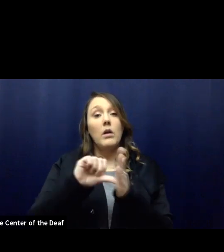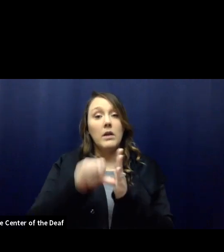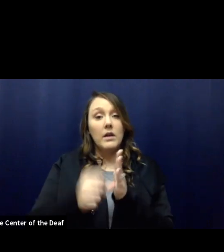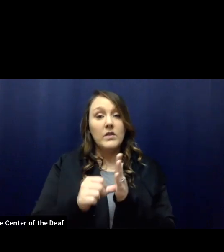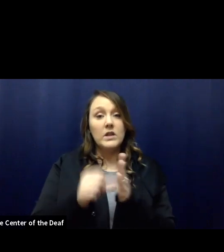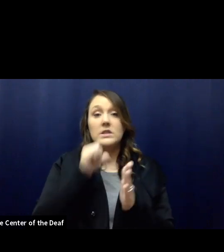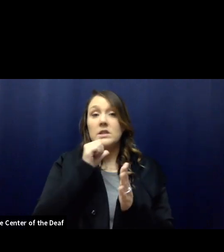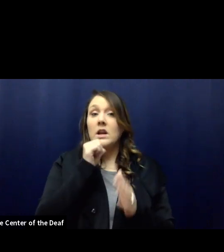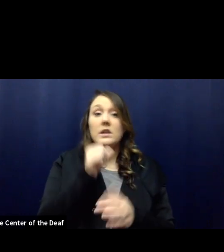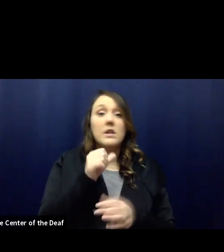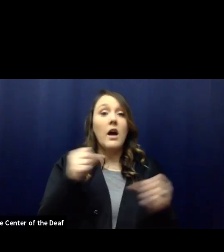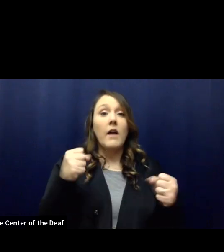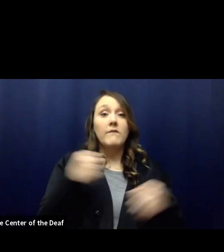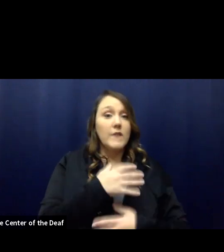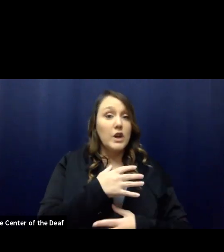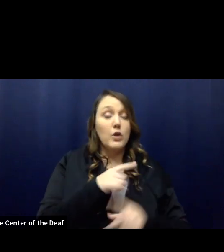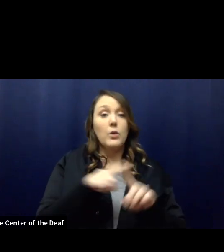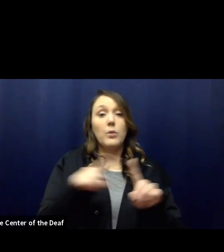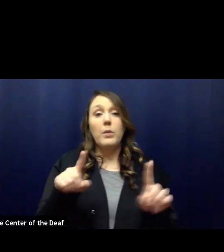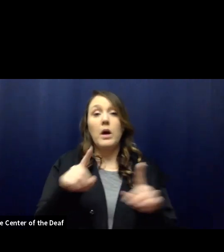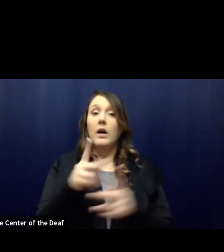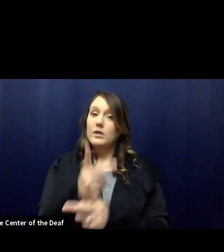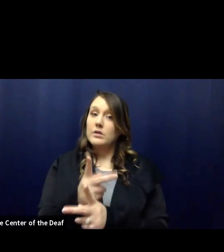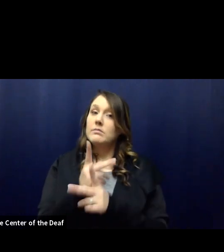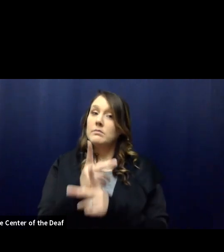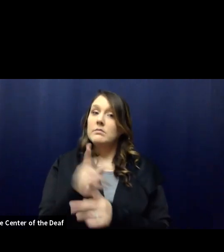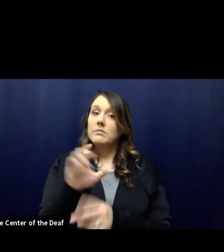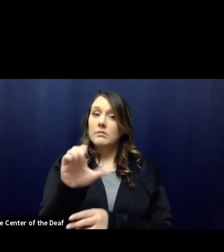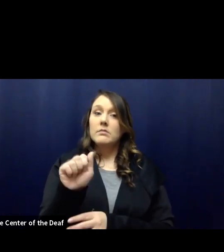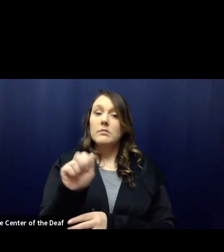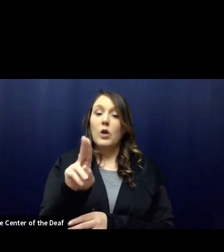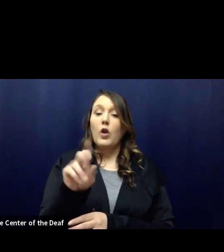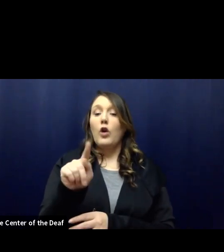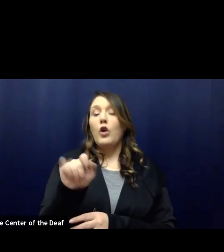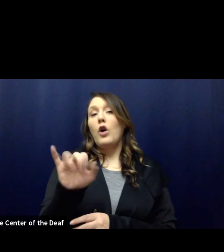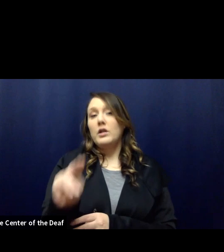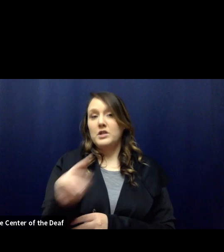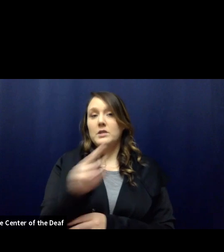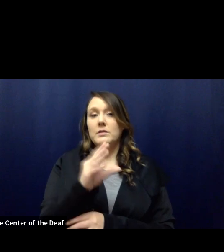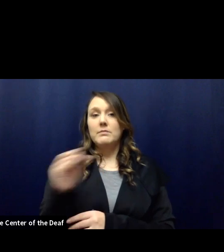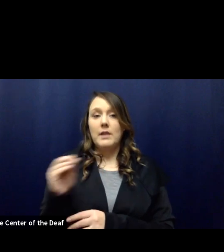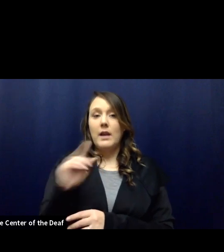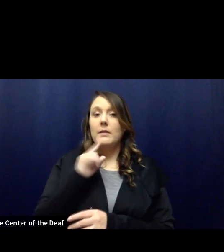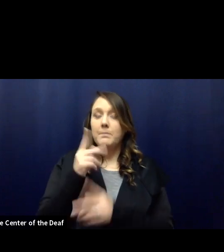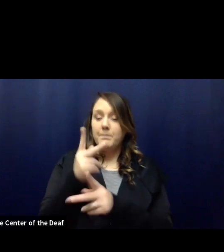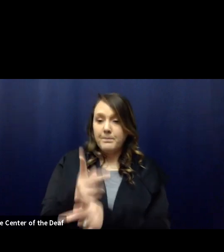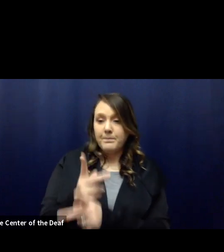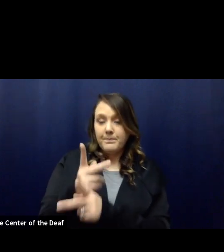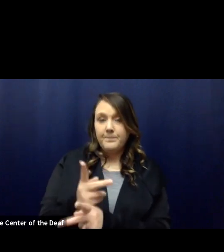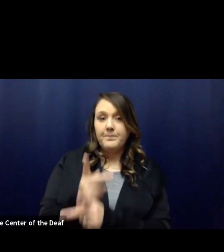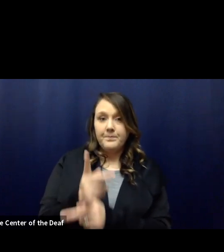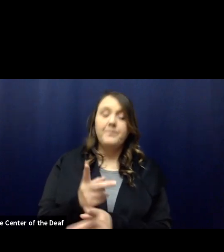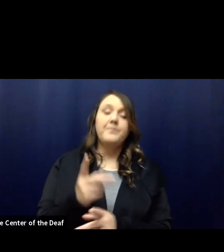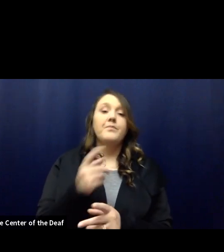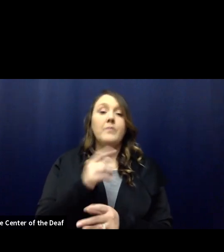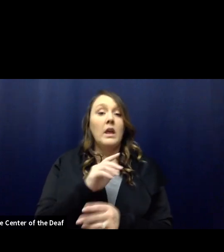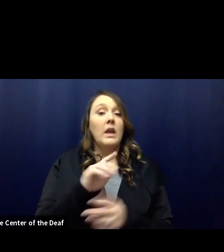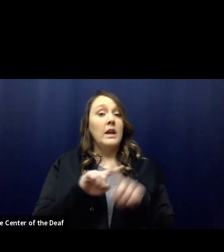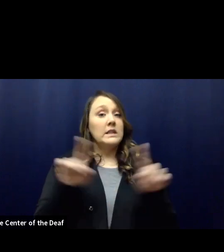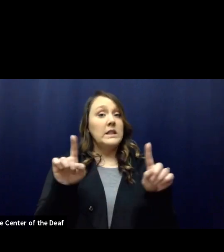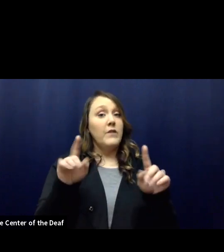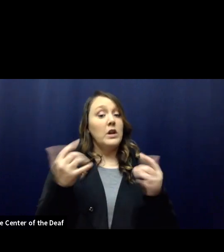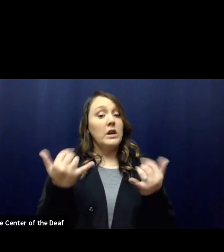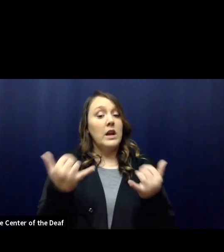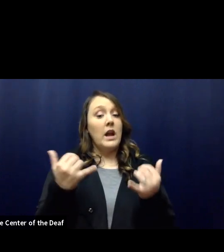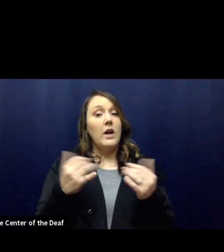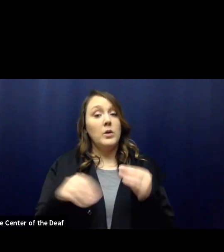fear, but a tone of caution and vigilance. Our situation is very different and much more urgent than it was when I was